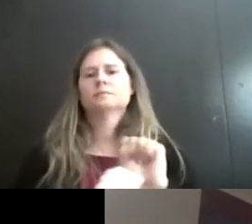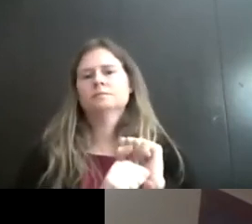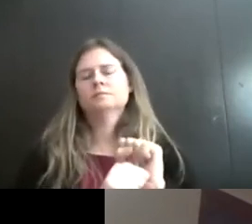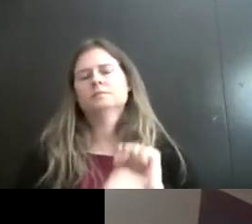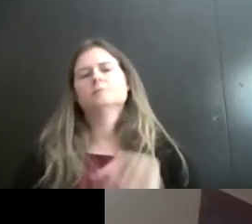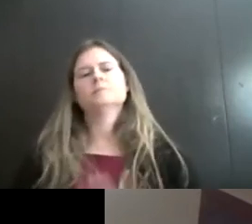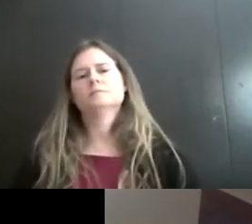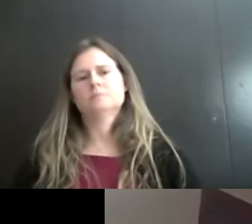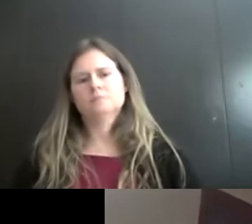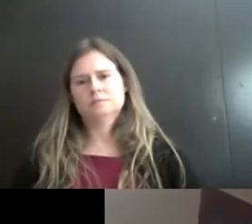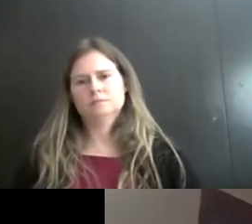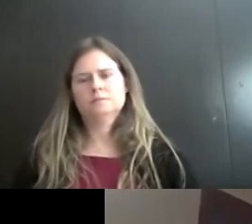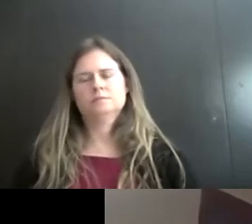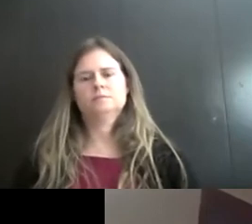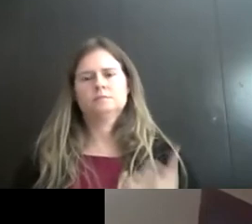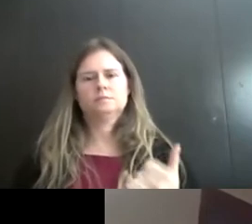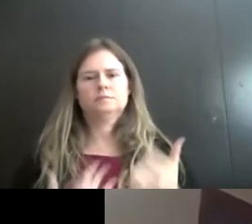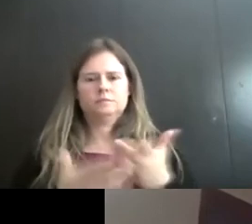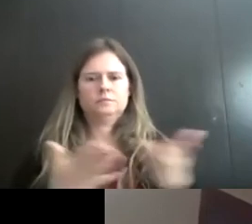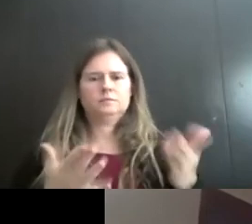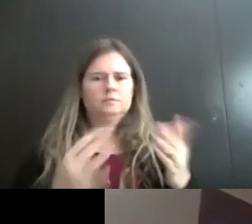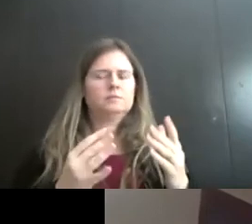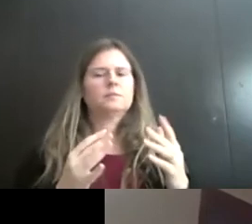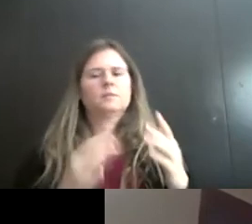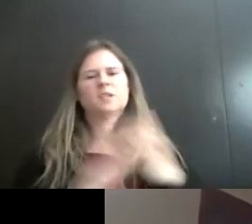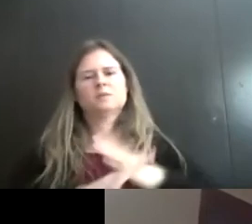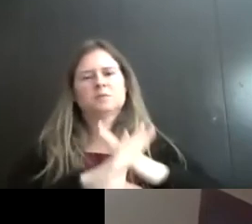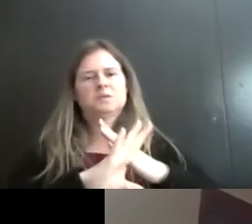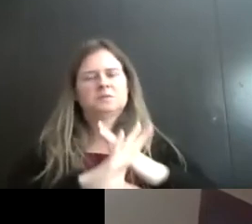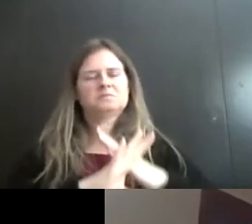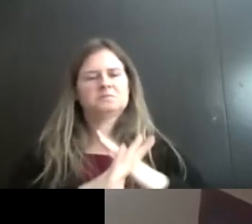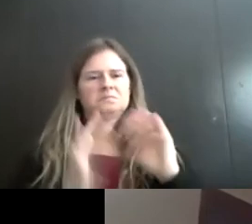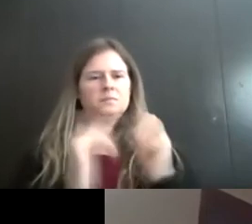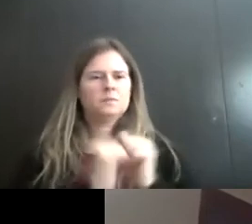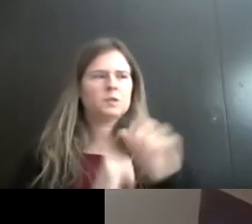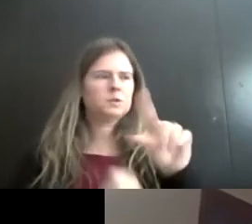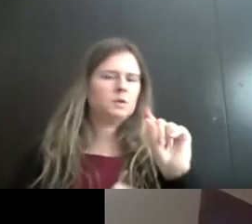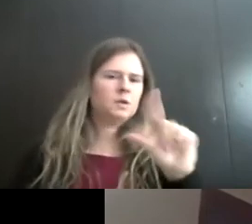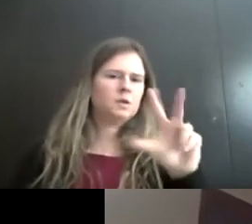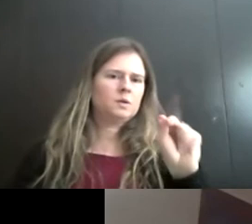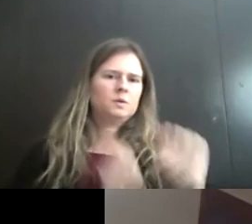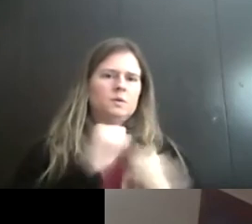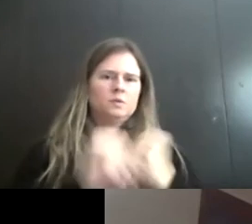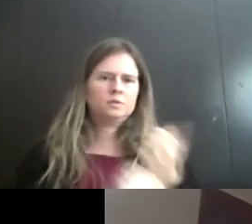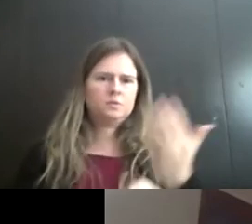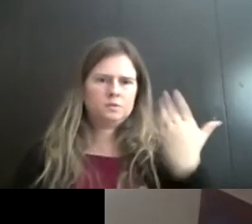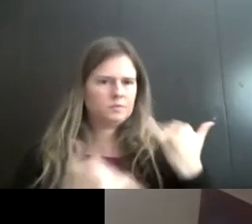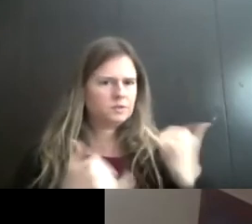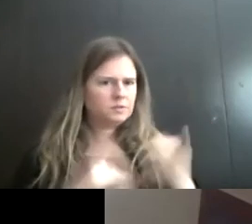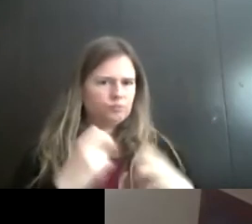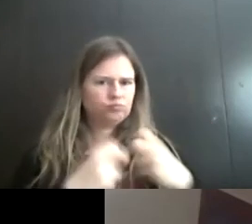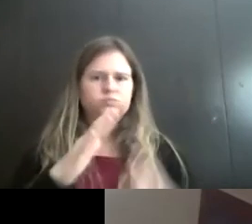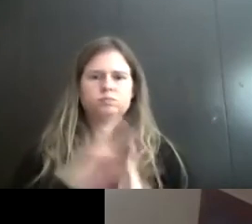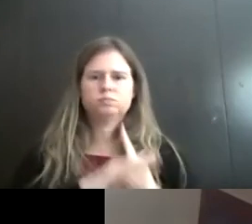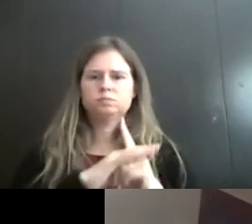Things are much more protected than they were just 20, 30 years ago. Still a problem, still difficult to deal